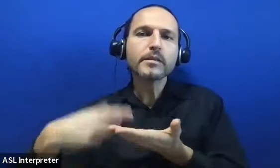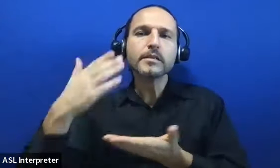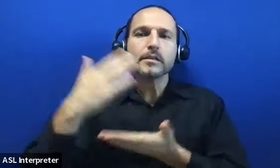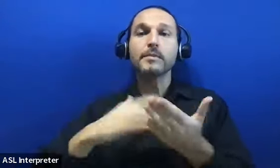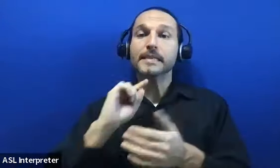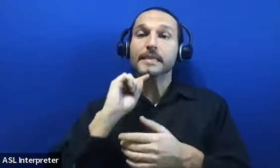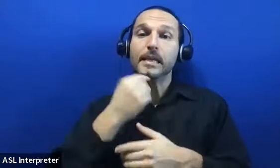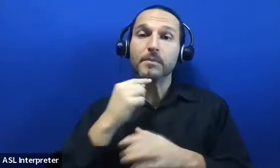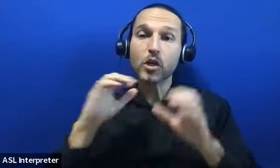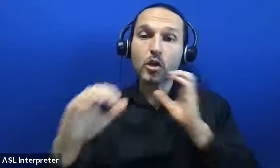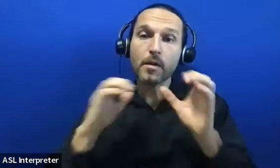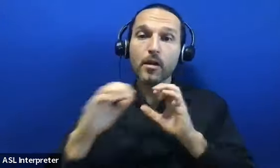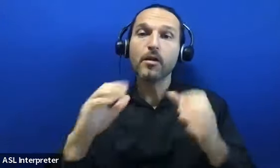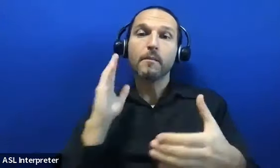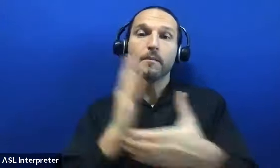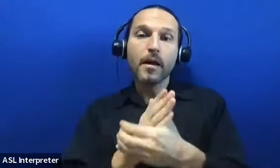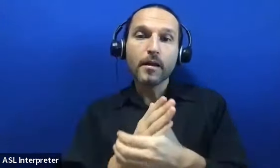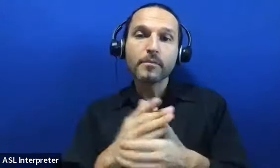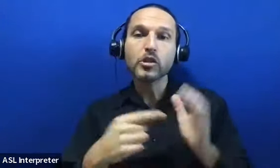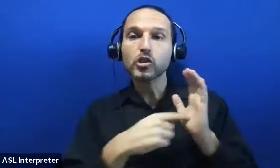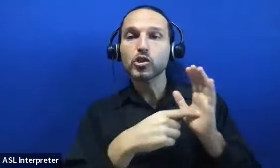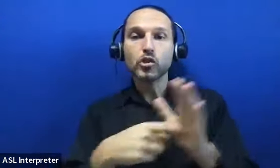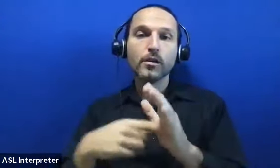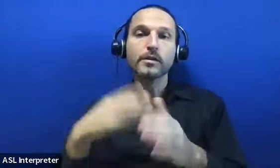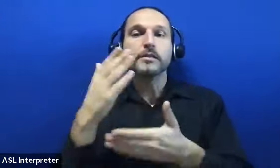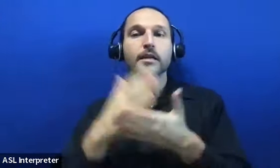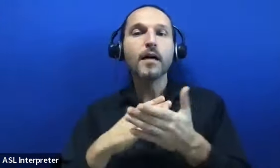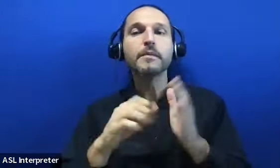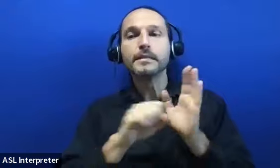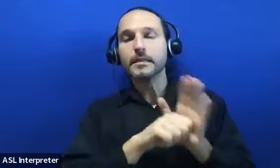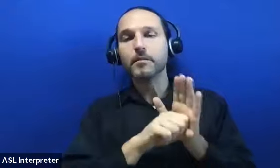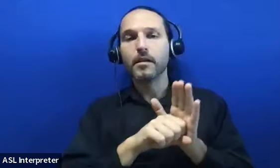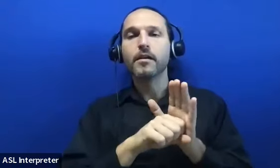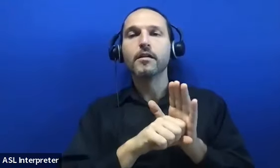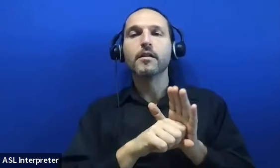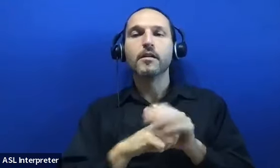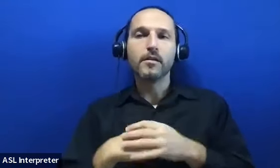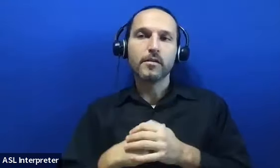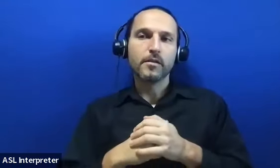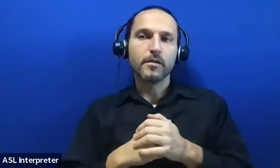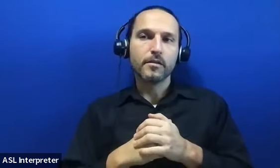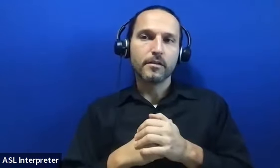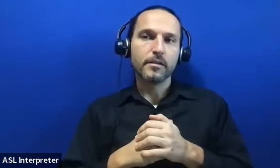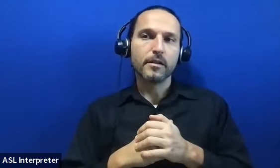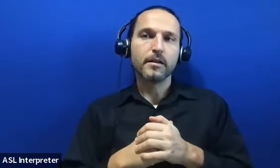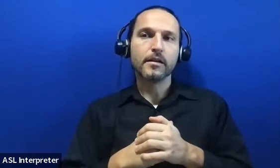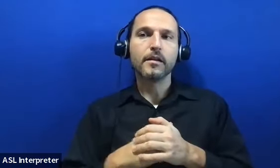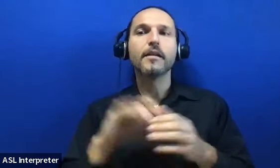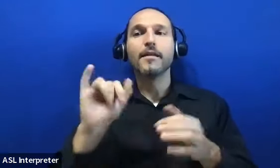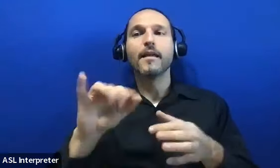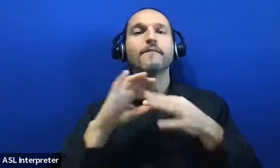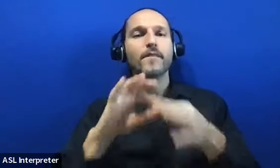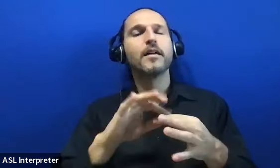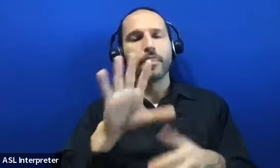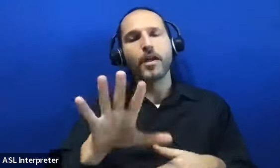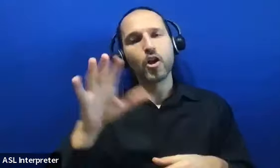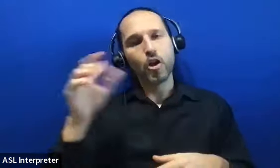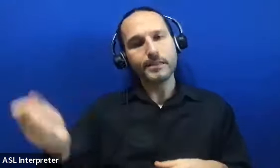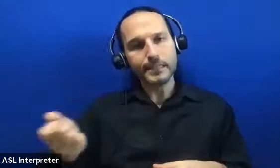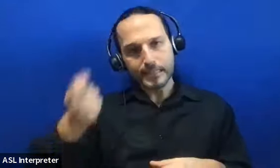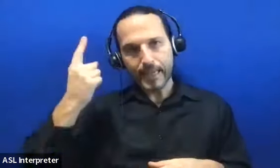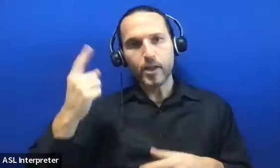profound communication impairments, limiting expression of symptoms, more so from a standpoint of impacting their understanding,